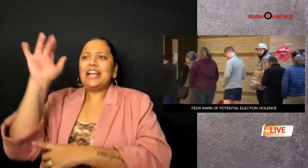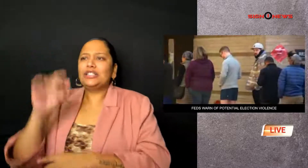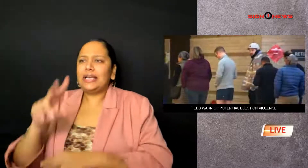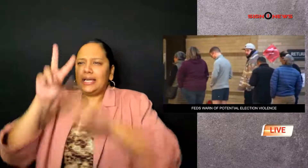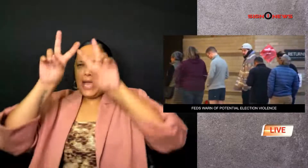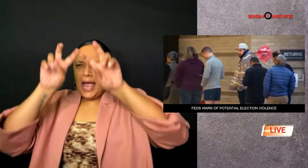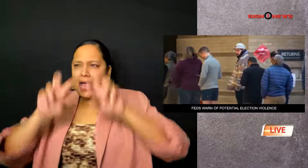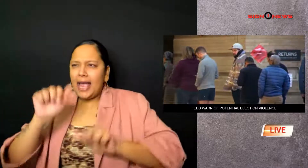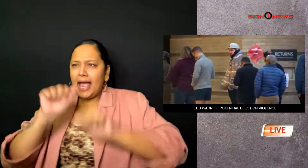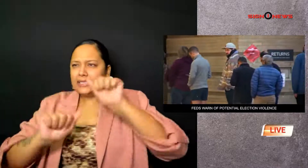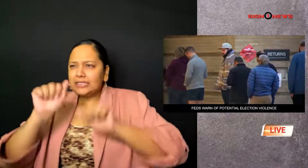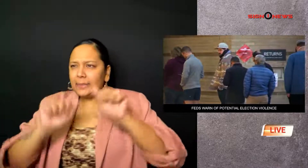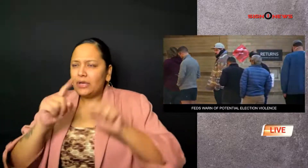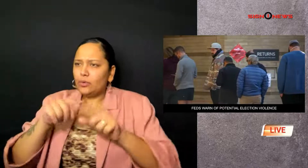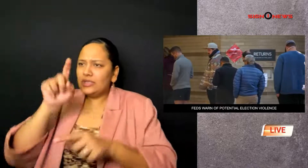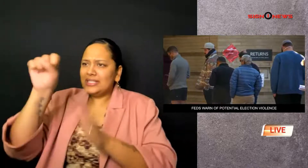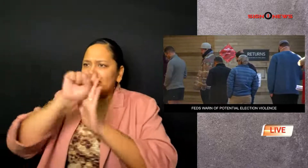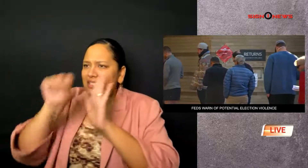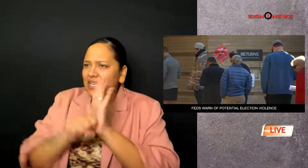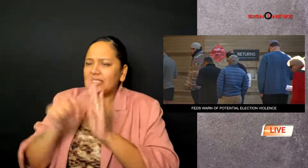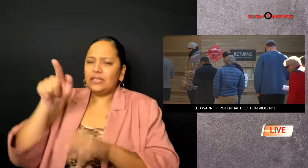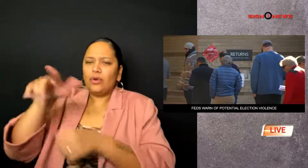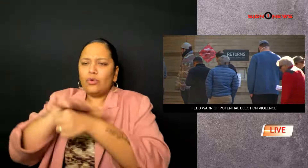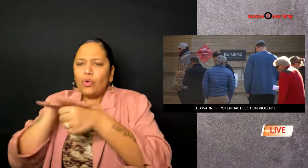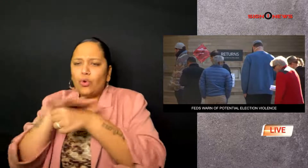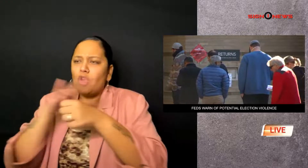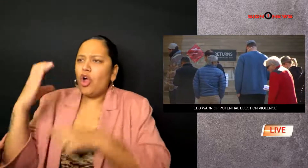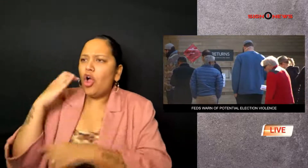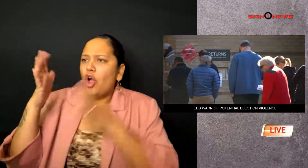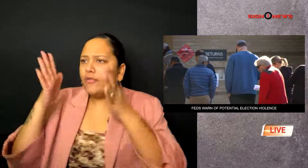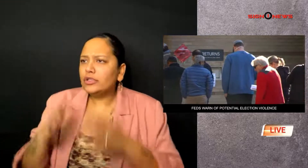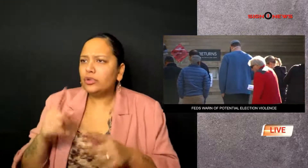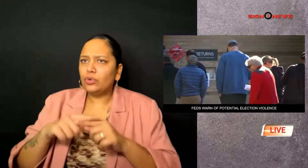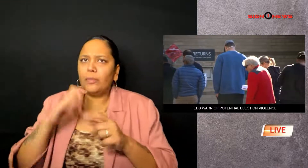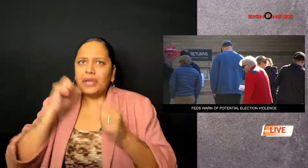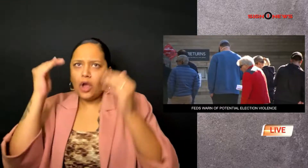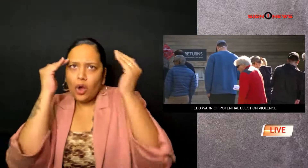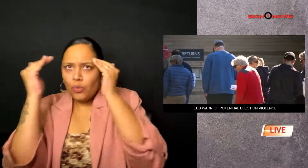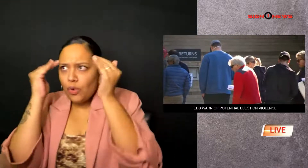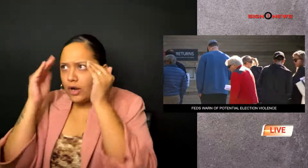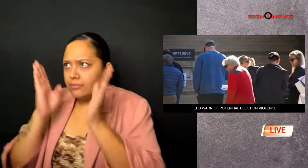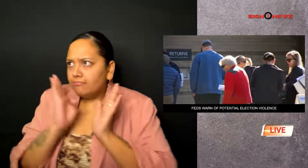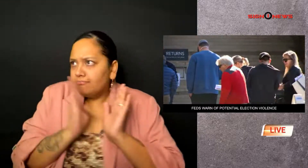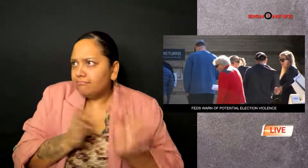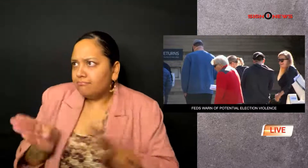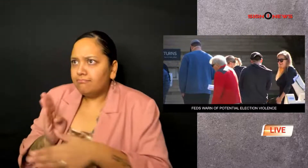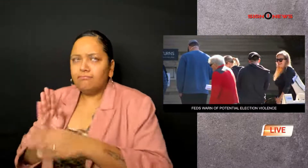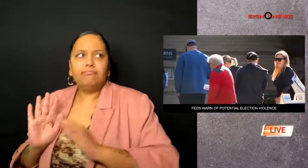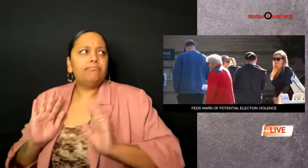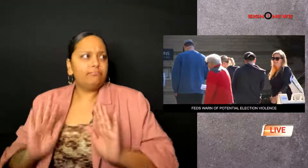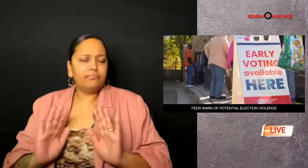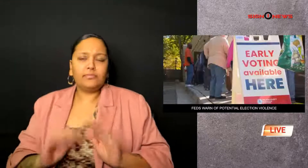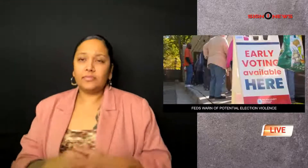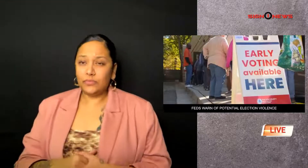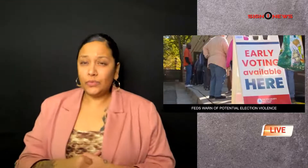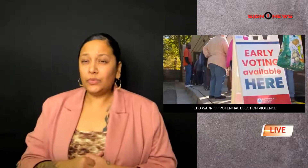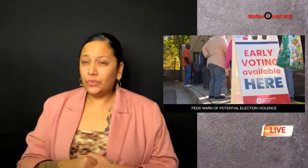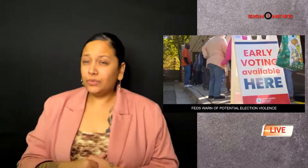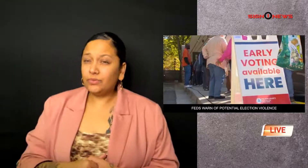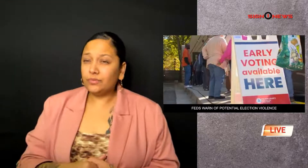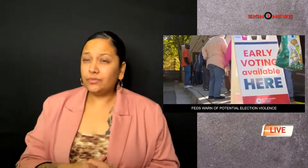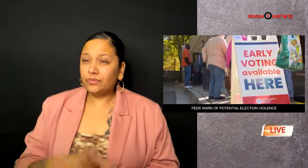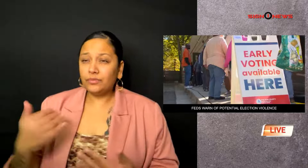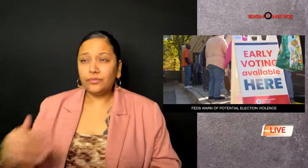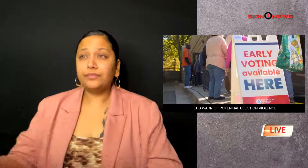its intelligence assessment to state and local officials to be on alert.